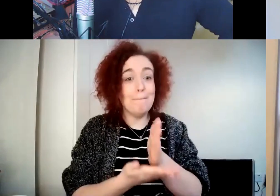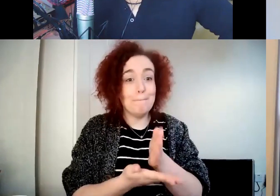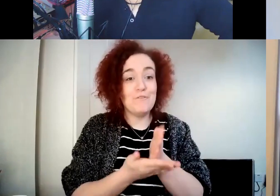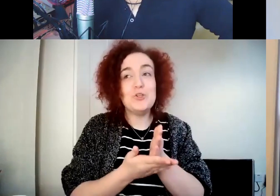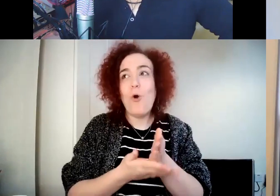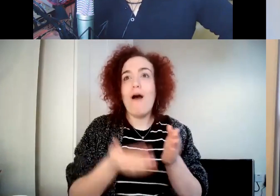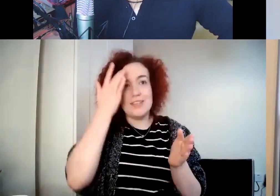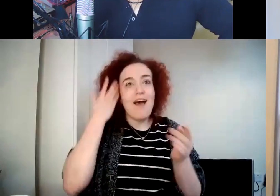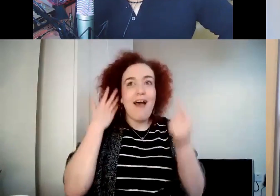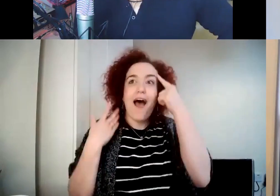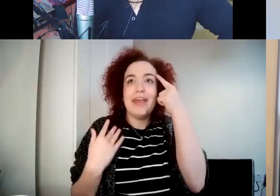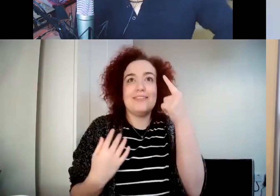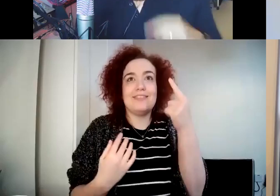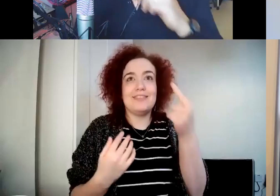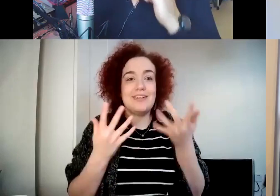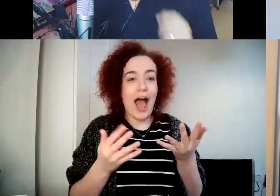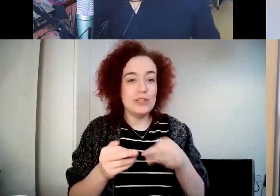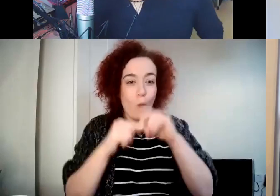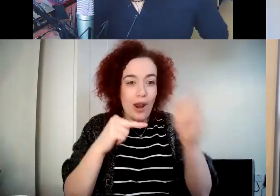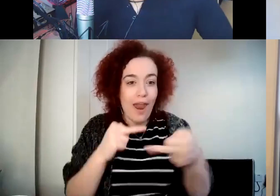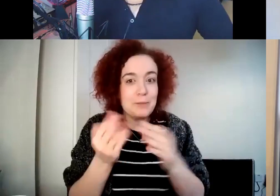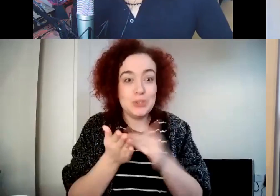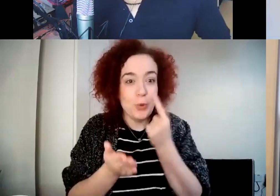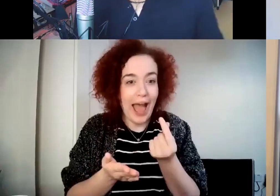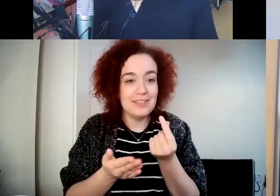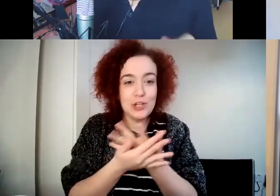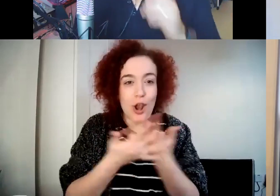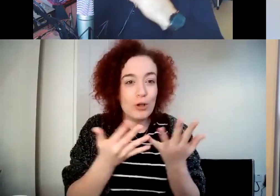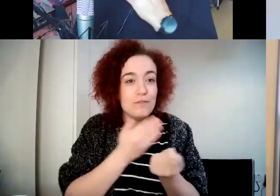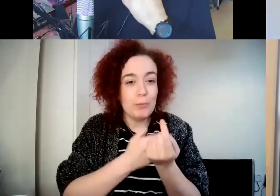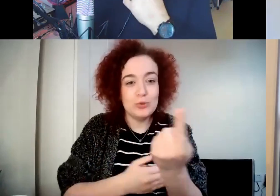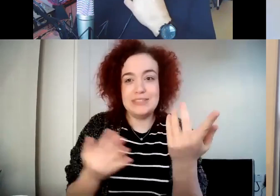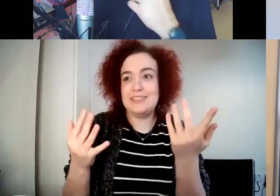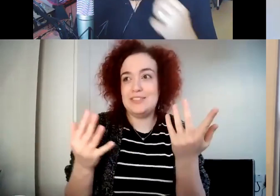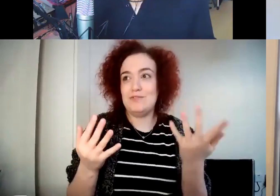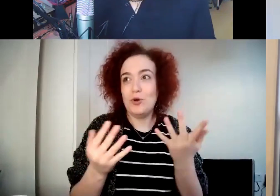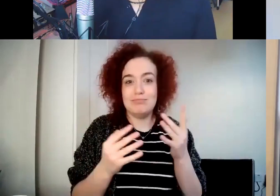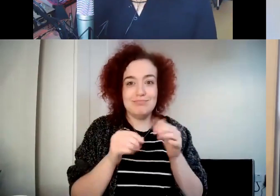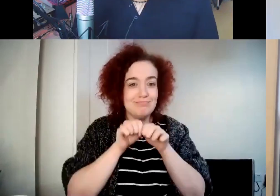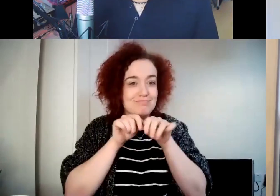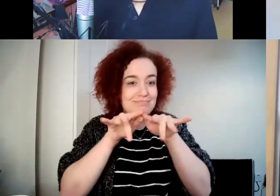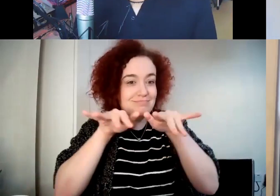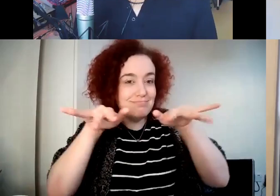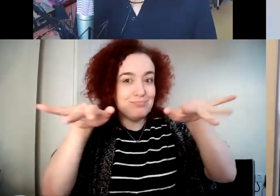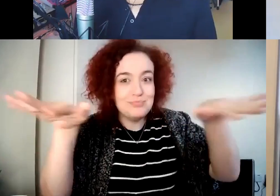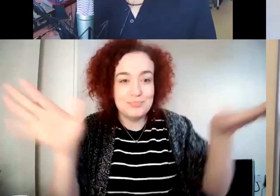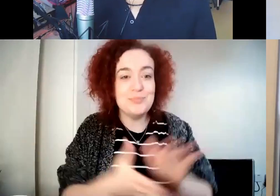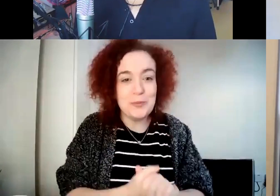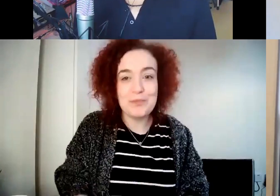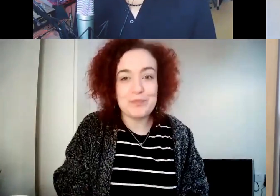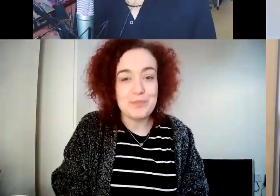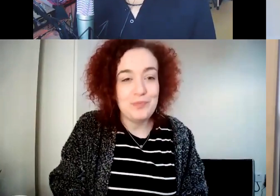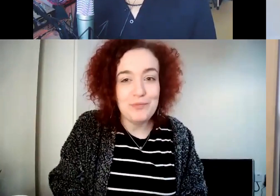Oh, absolutely. I think certainly. Now, with the online capabilities, it means there's so many more